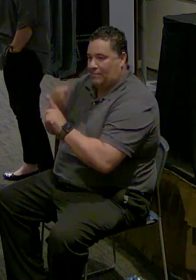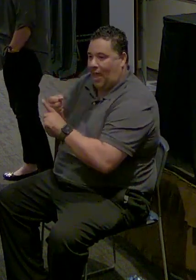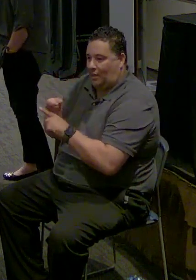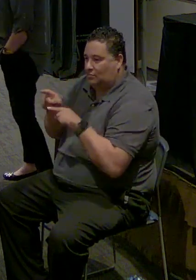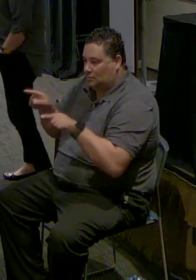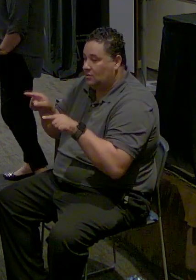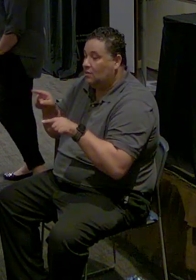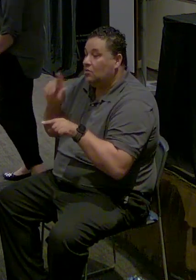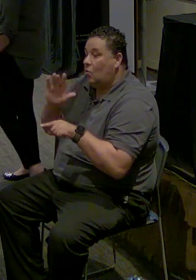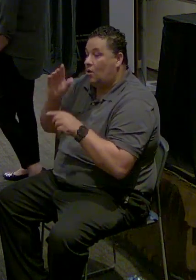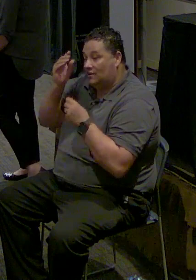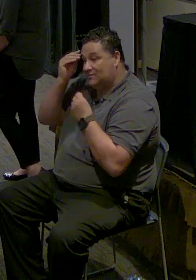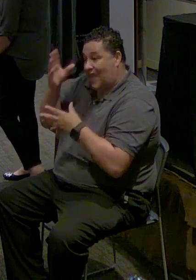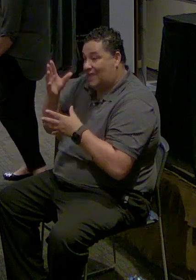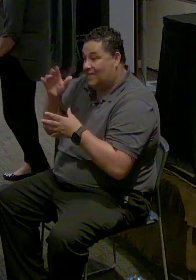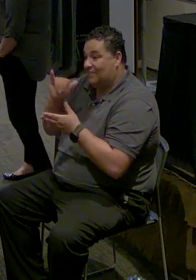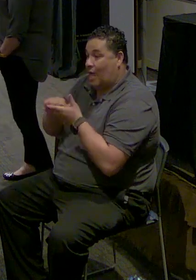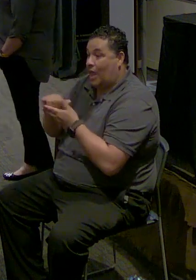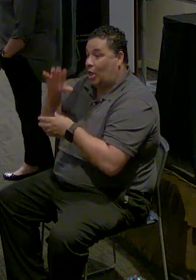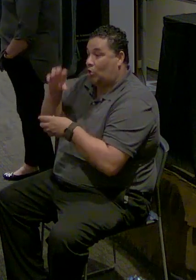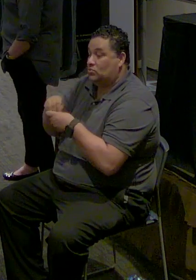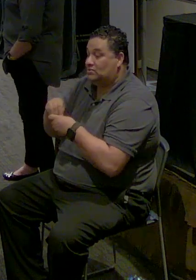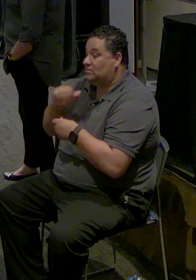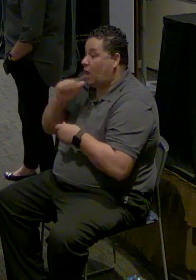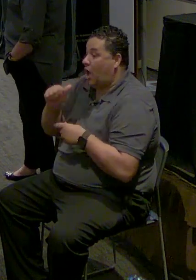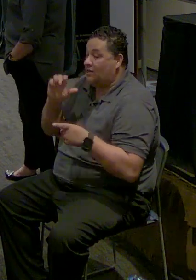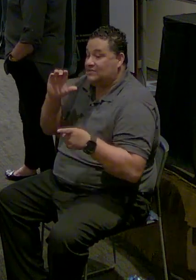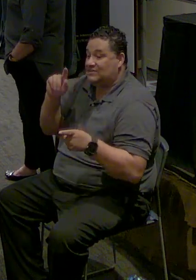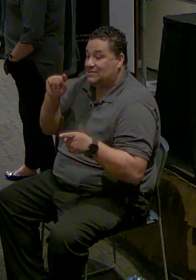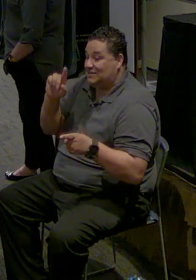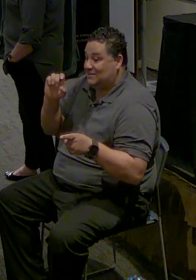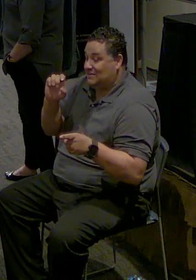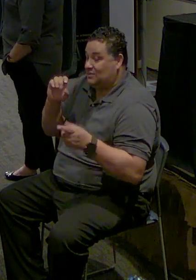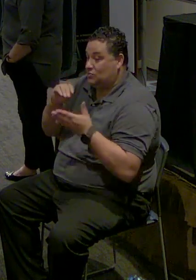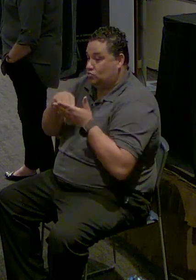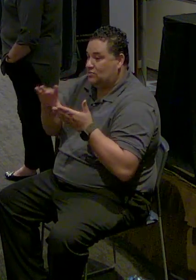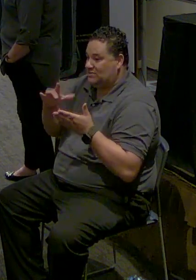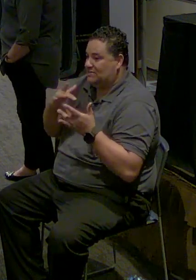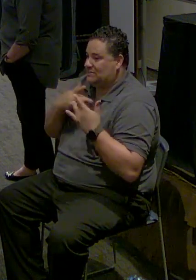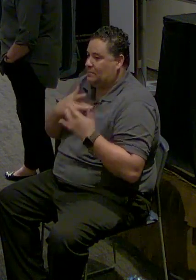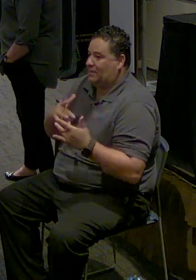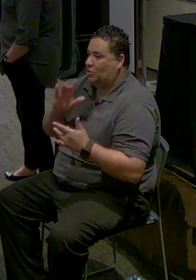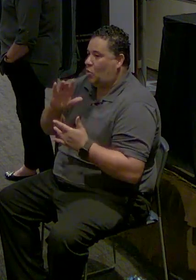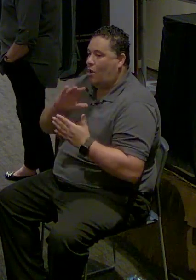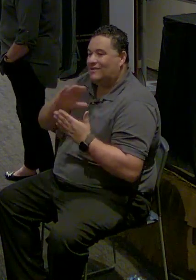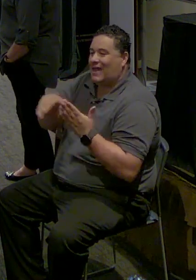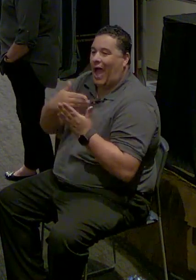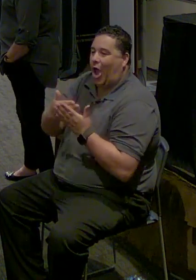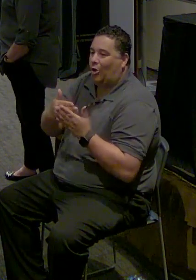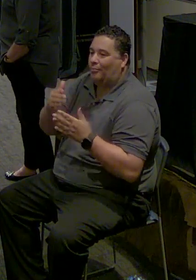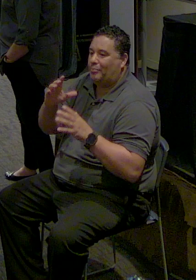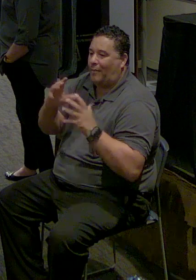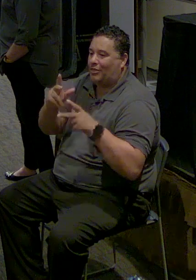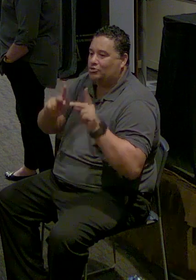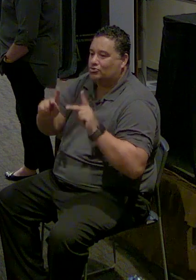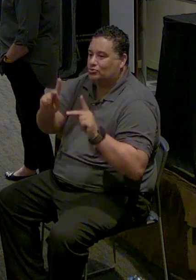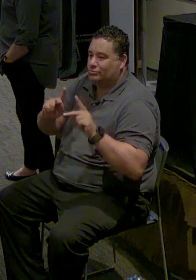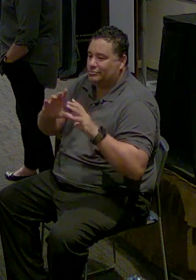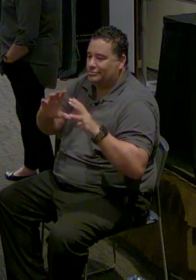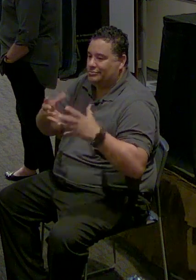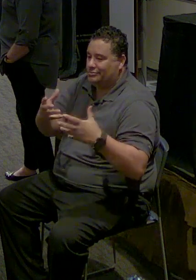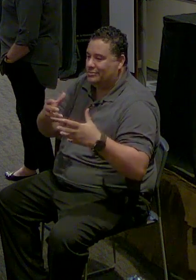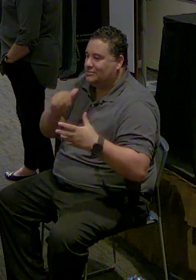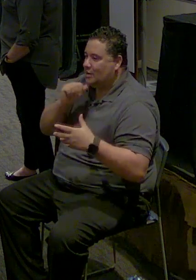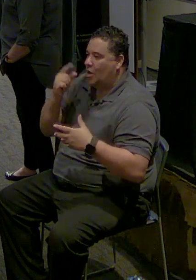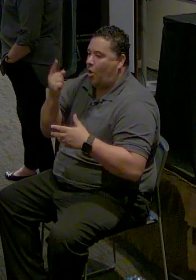Your data that includes your non-CTE students is typically your entire population.